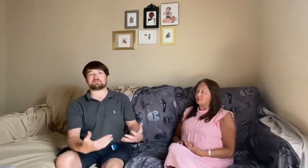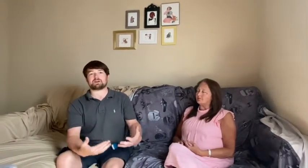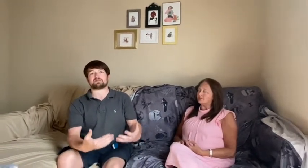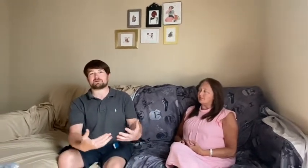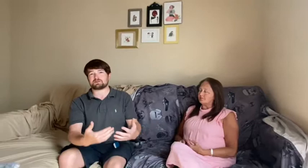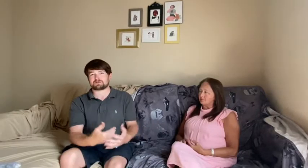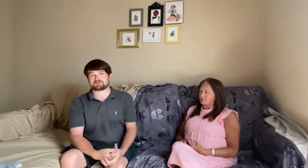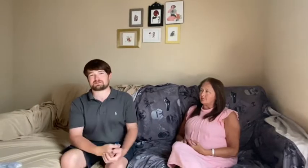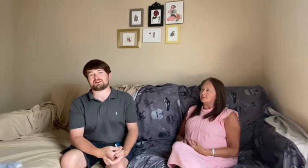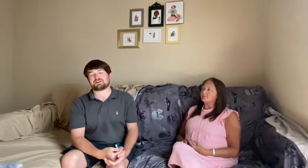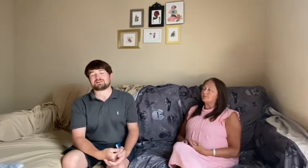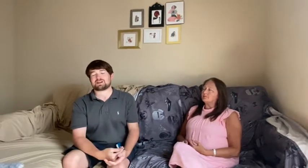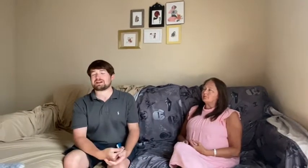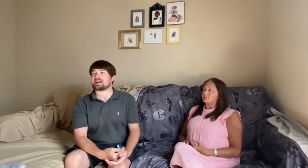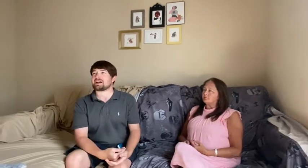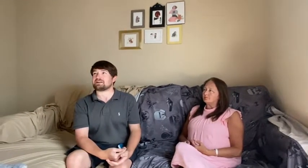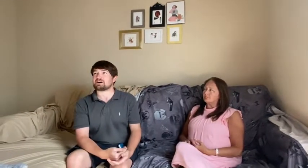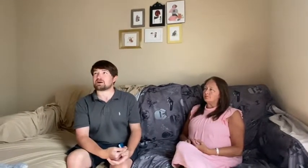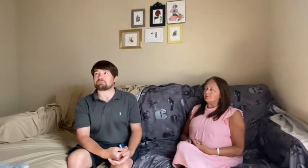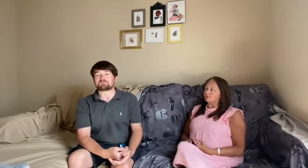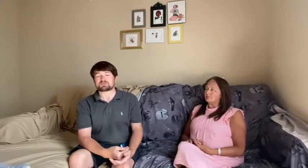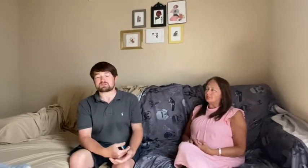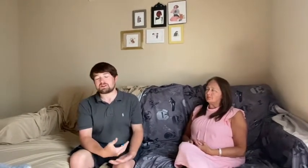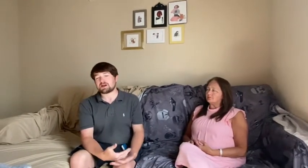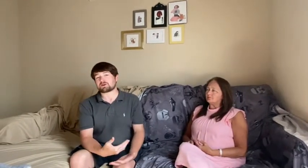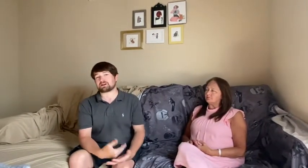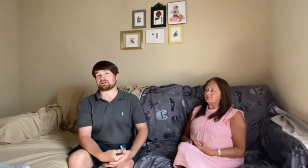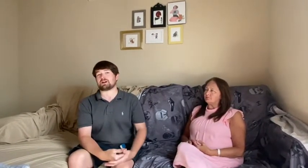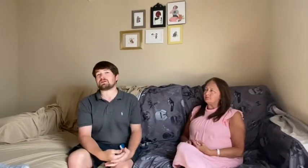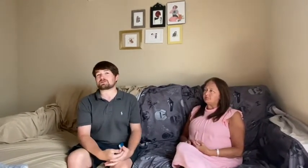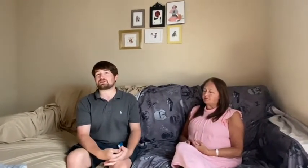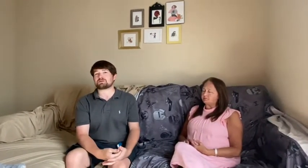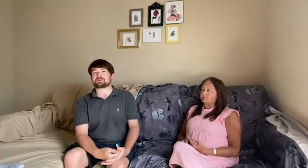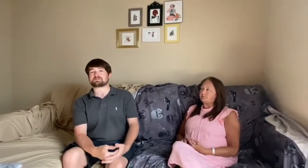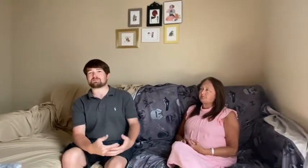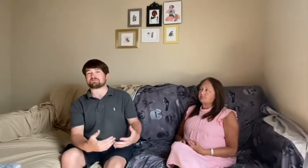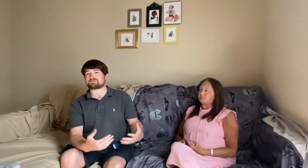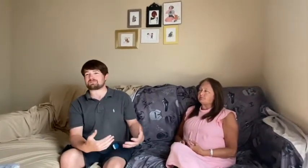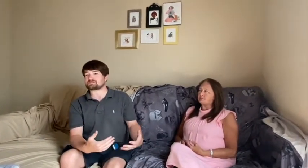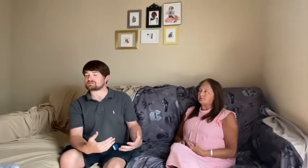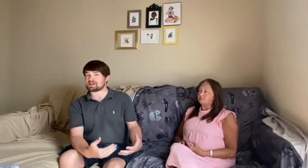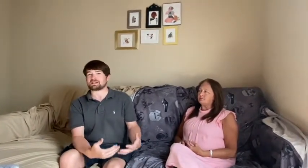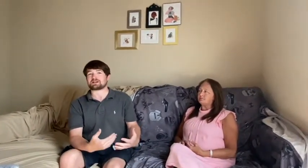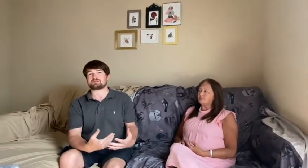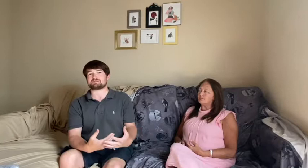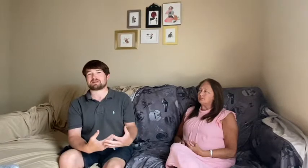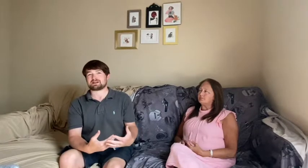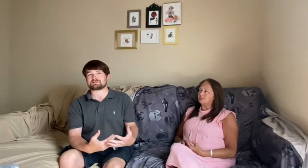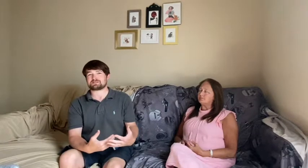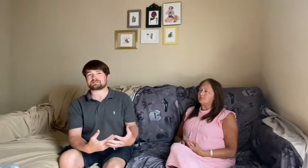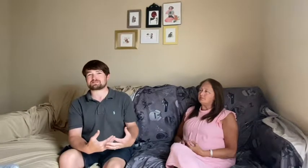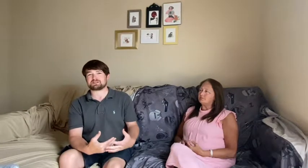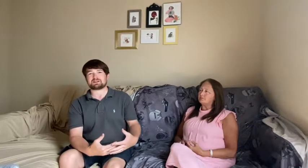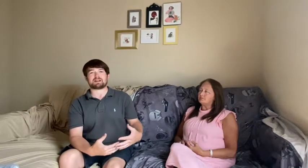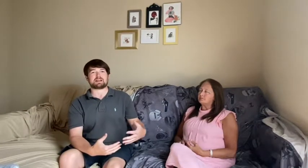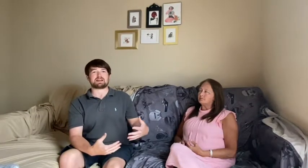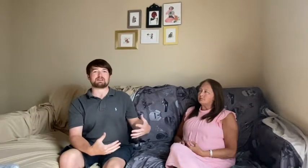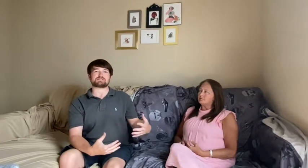deaf adults. Okay, and so today we're going to go through some sign language basics and